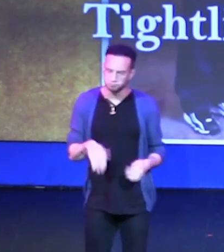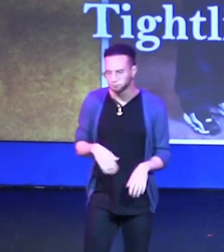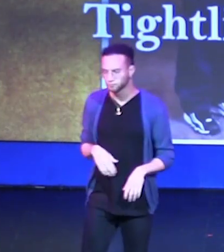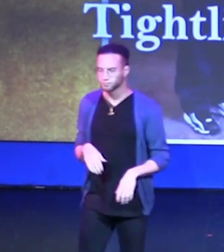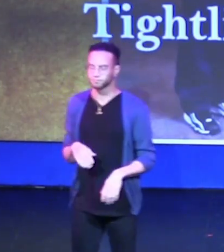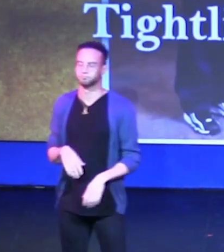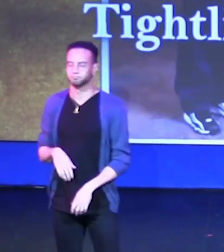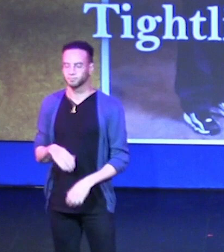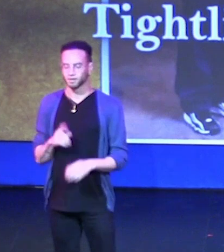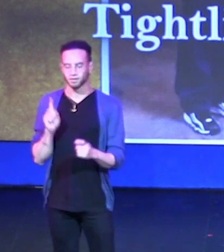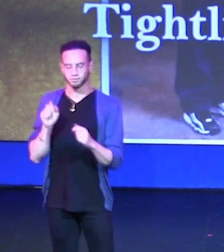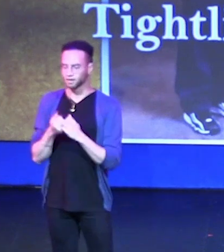was through those experiences.